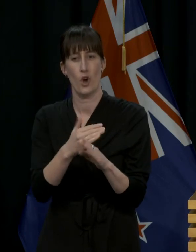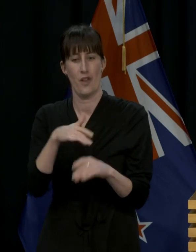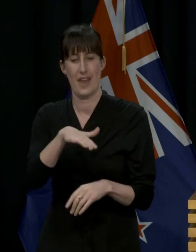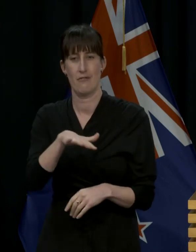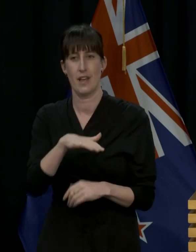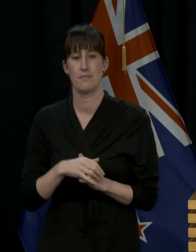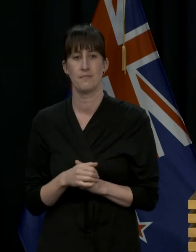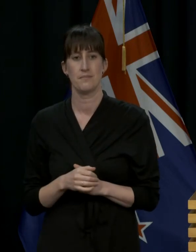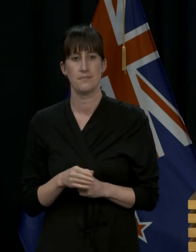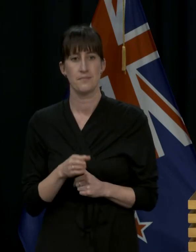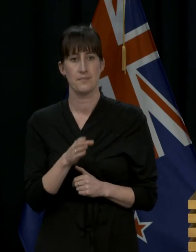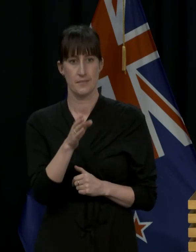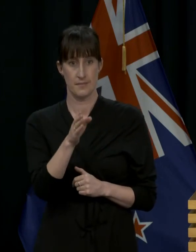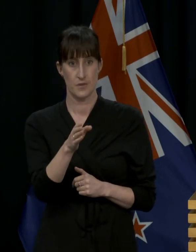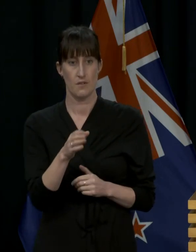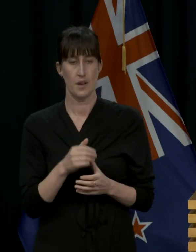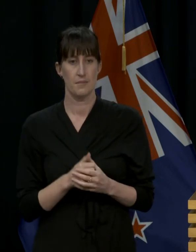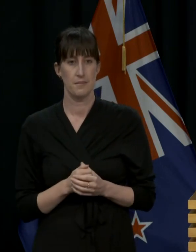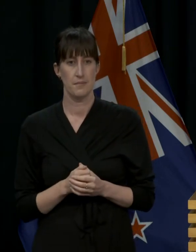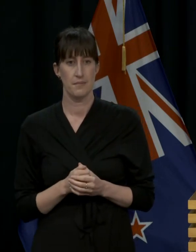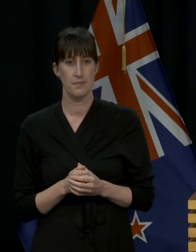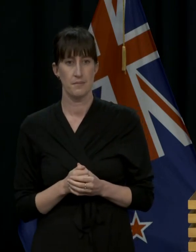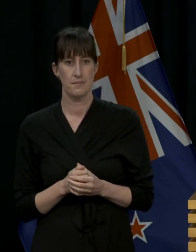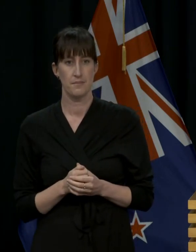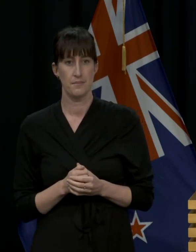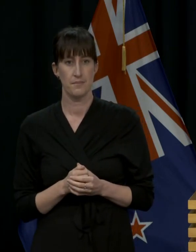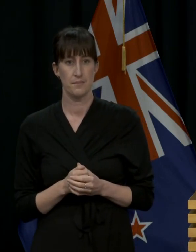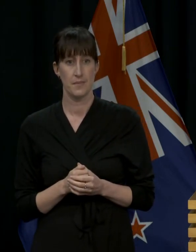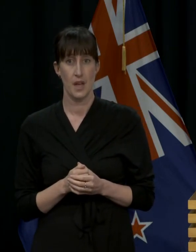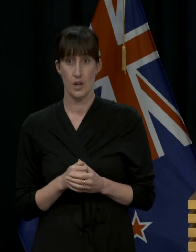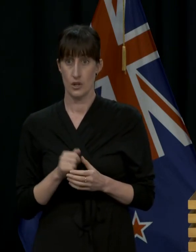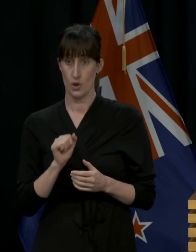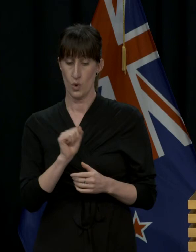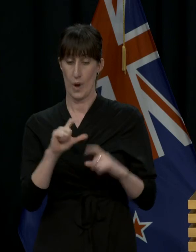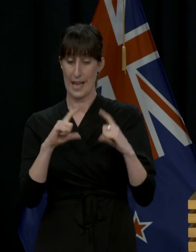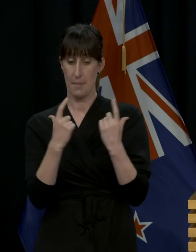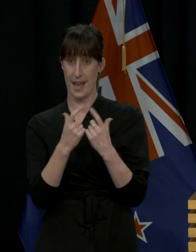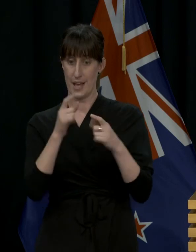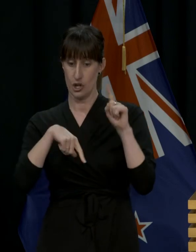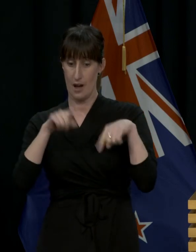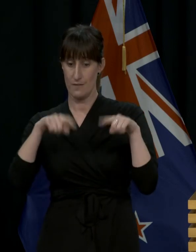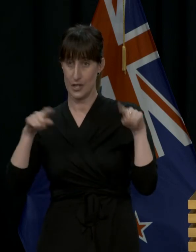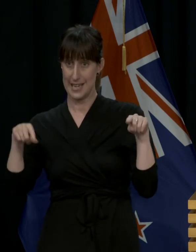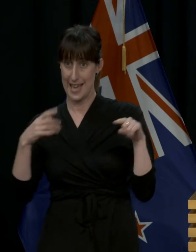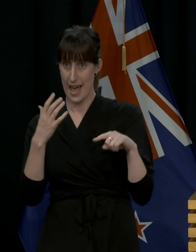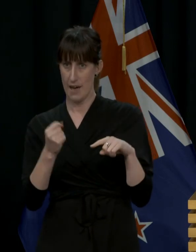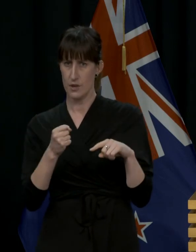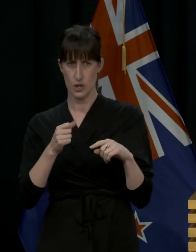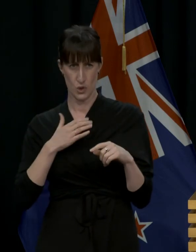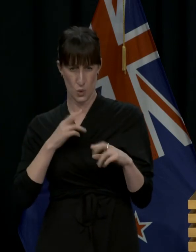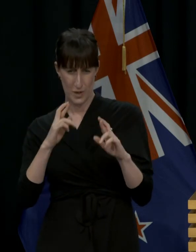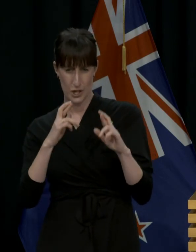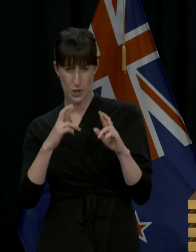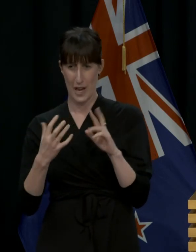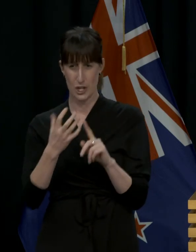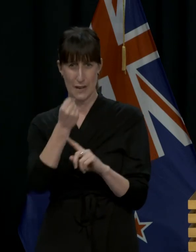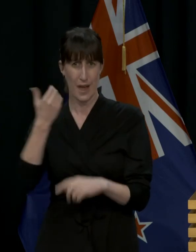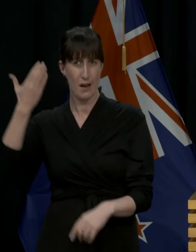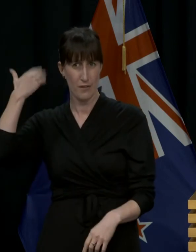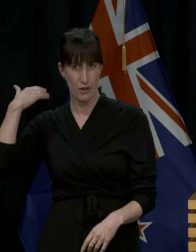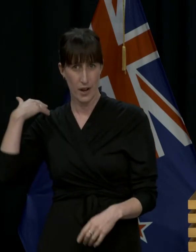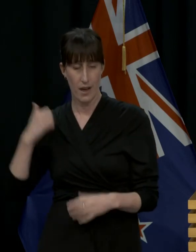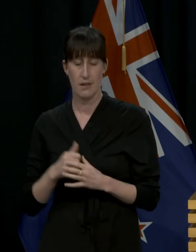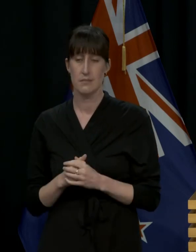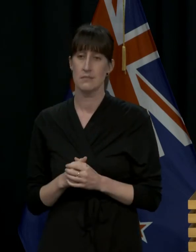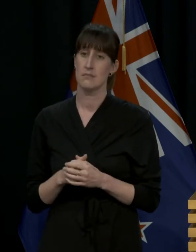Toby, achieved... and then I'll come back over to Maori TV. Would you have liked to have achieved this diversity in your cabinet sooner under your leadership? Yeah, I think you would have heard me say